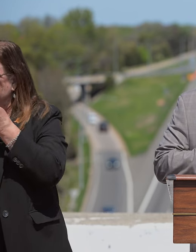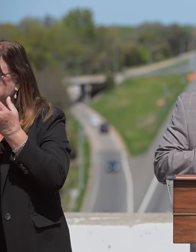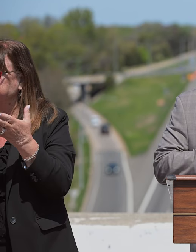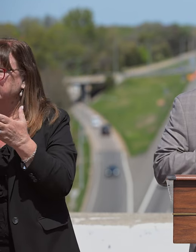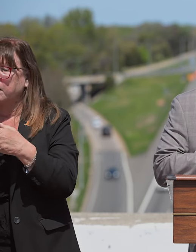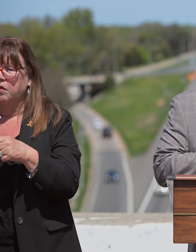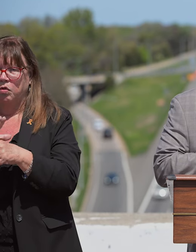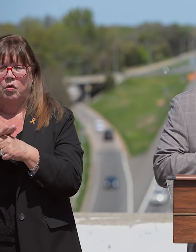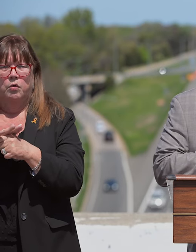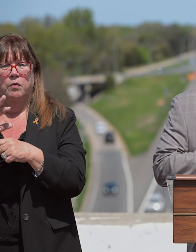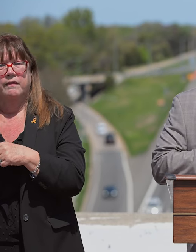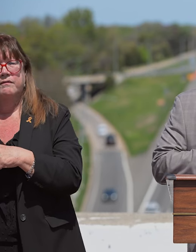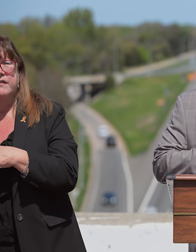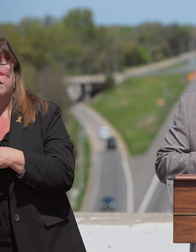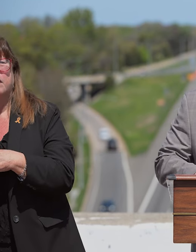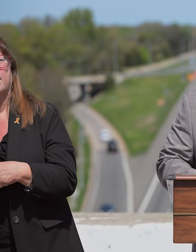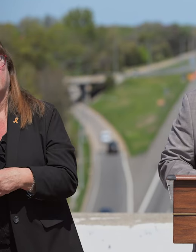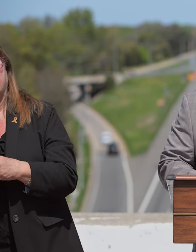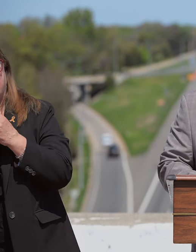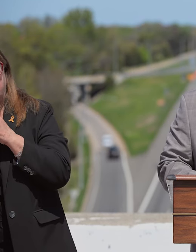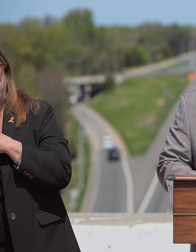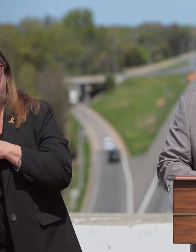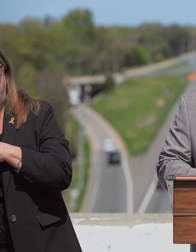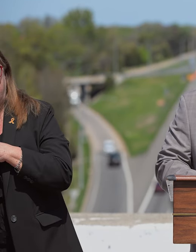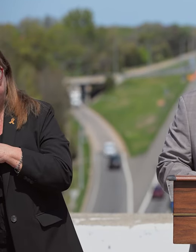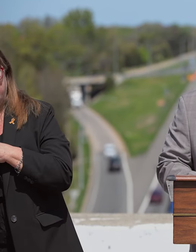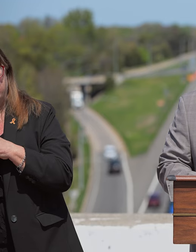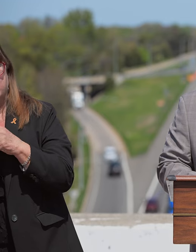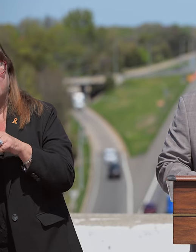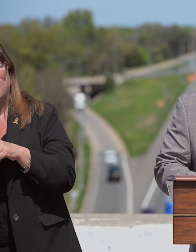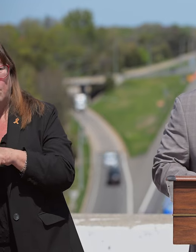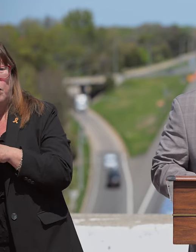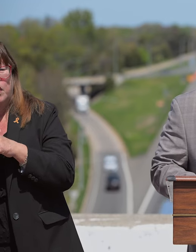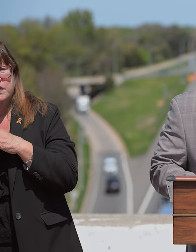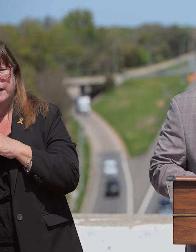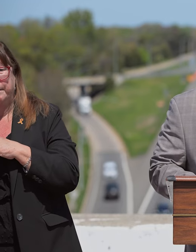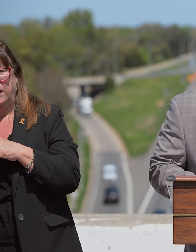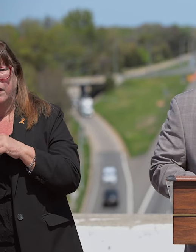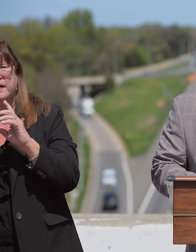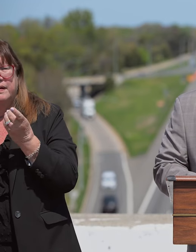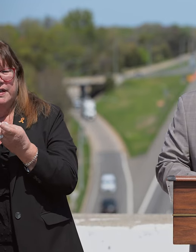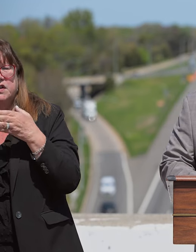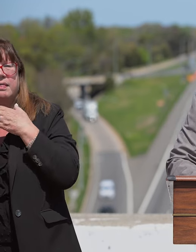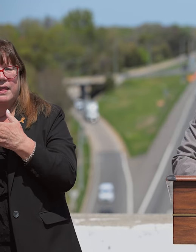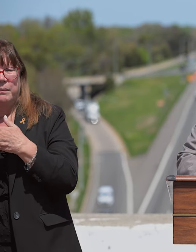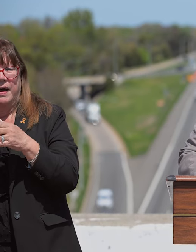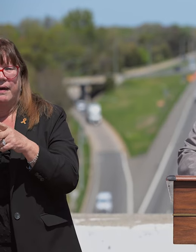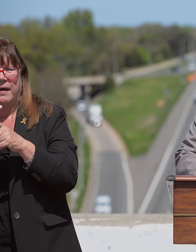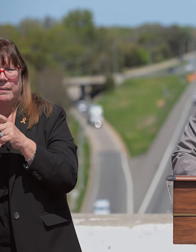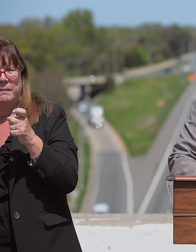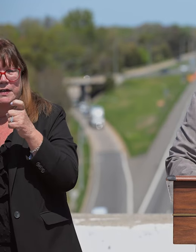our local Federal Highway Administration colleagues in the Maryland Division, led by Division Administrator